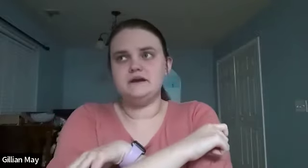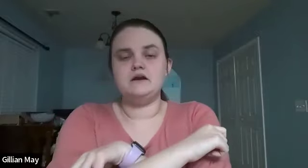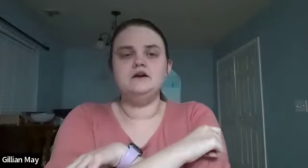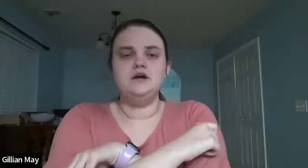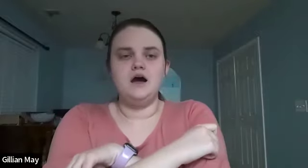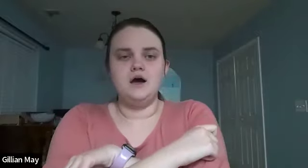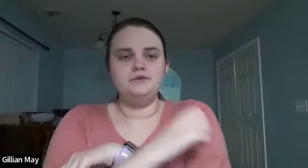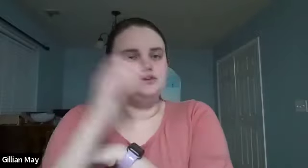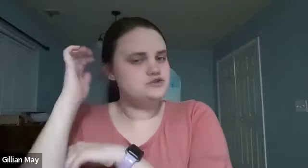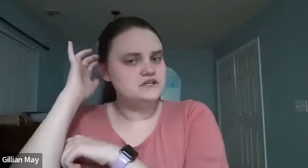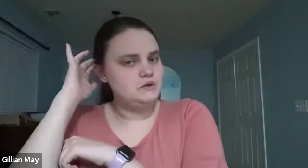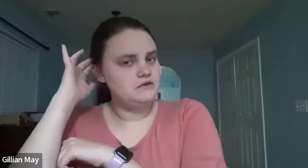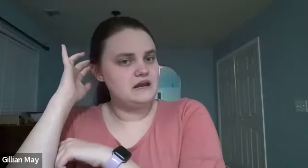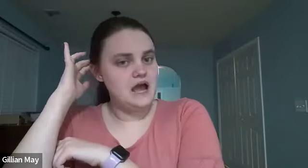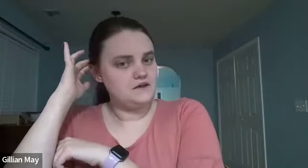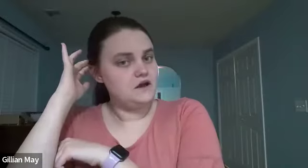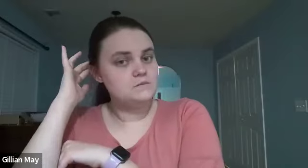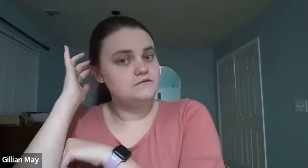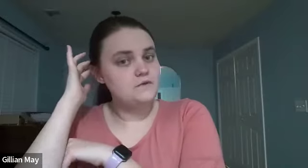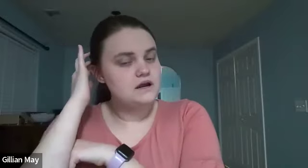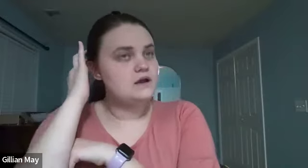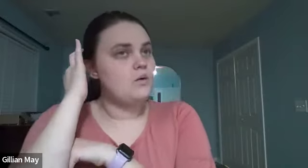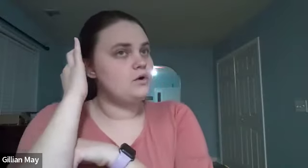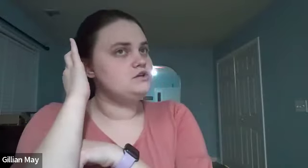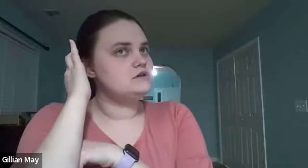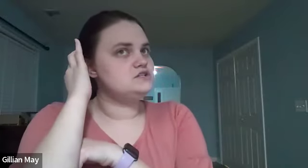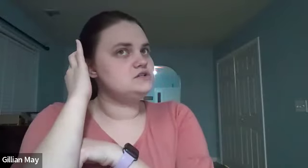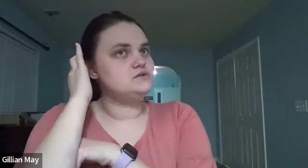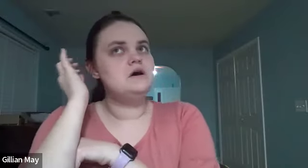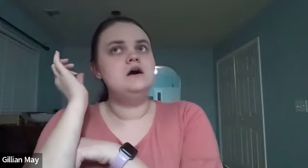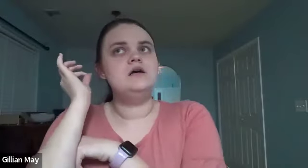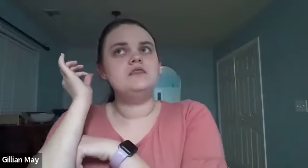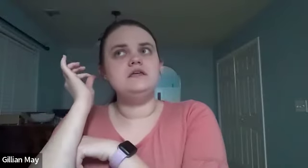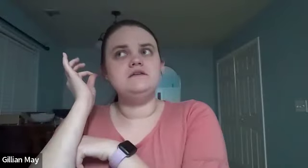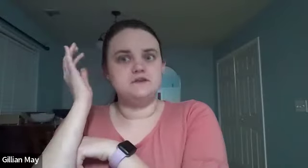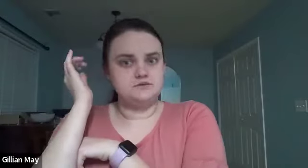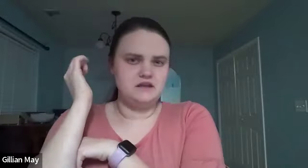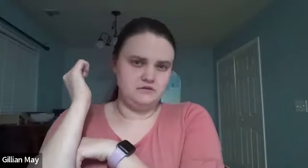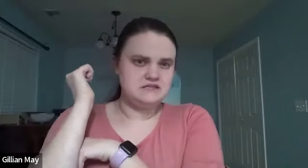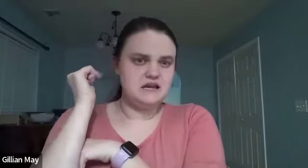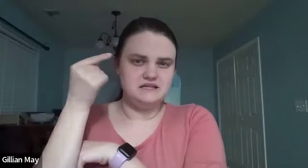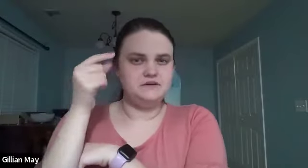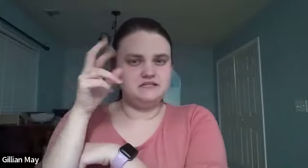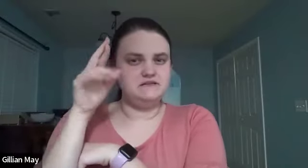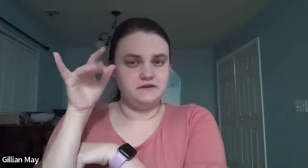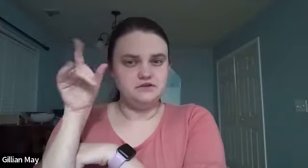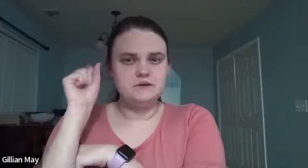bear, usually you either can add the color before it or you can do the finger spell. Like grizzly, I typically see finger